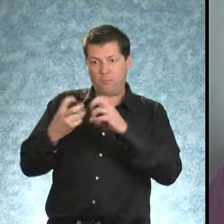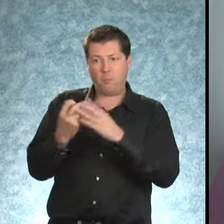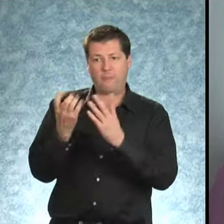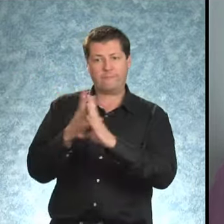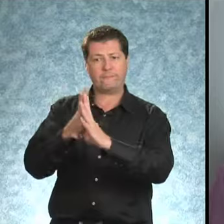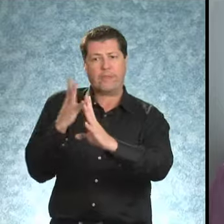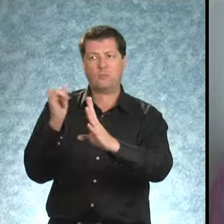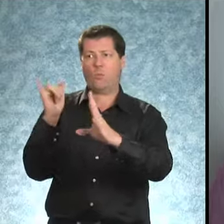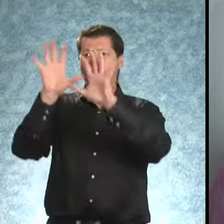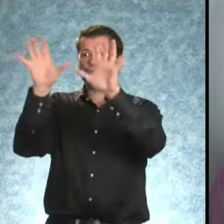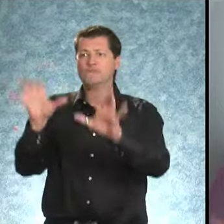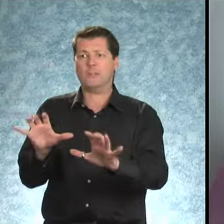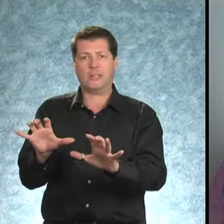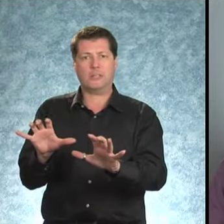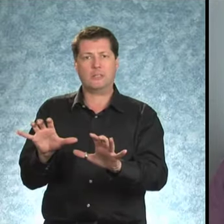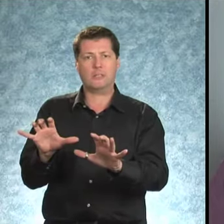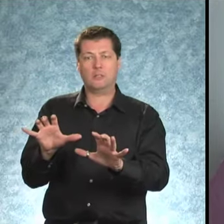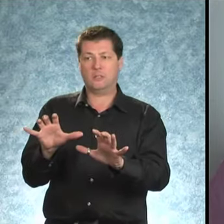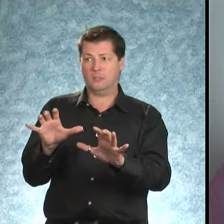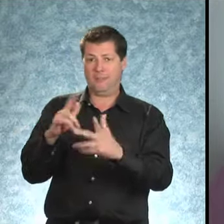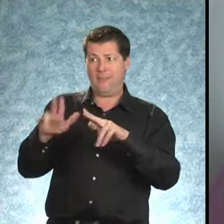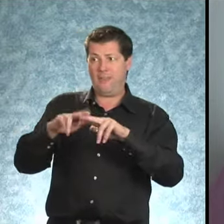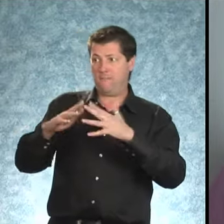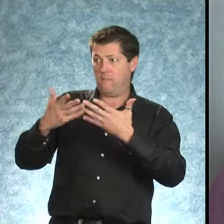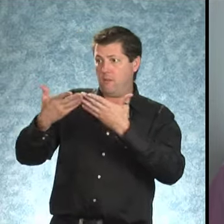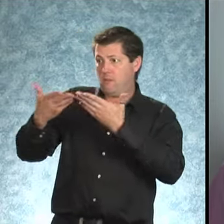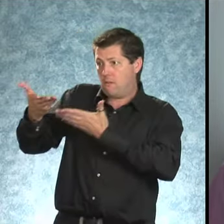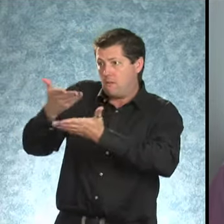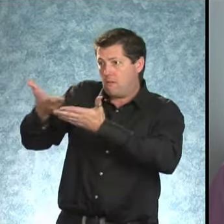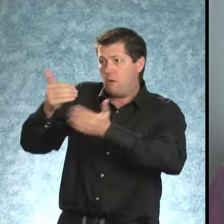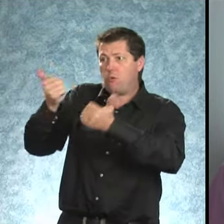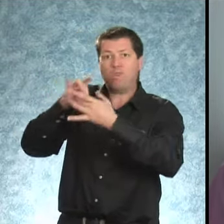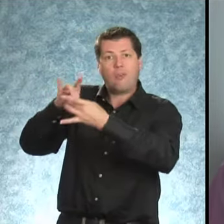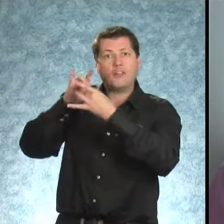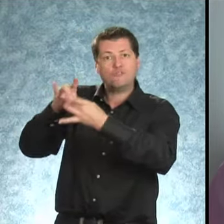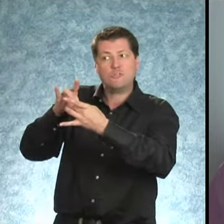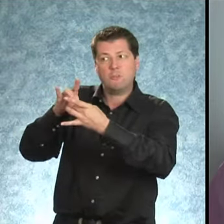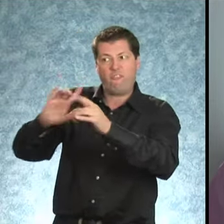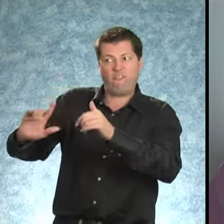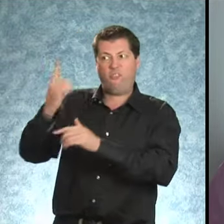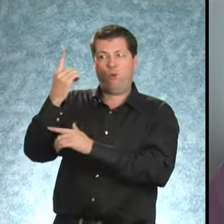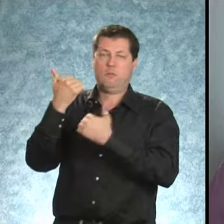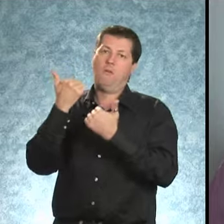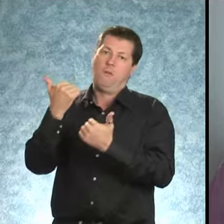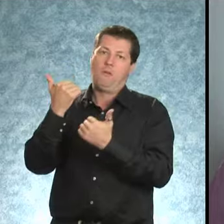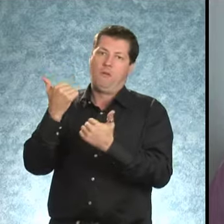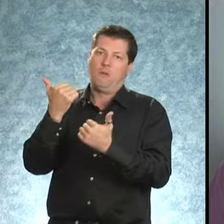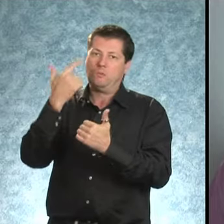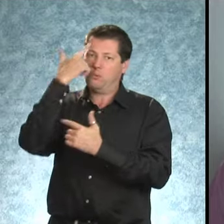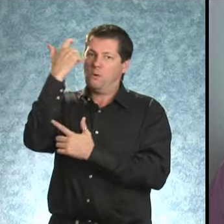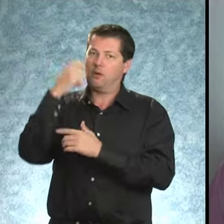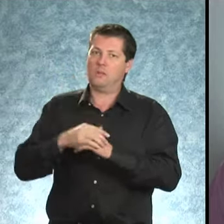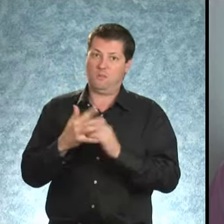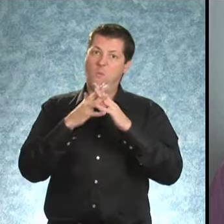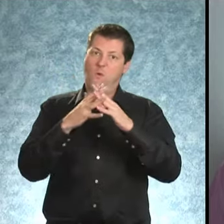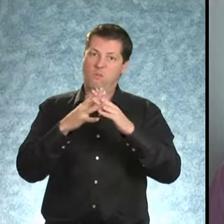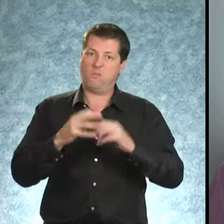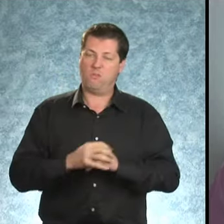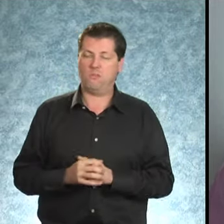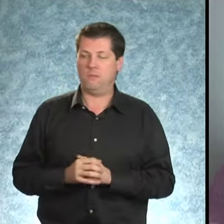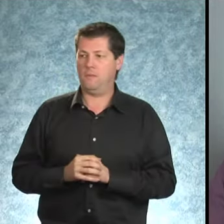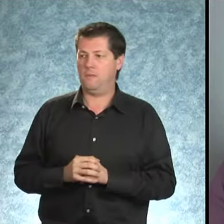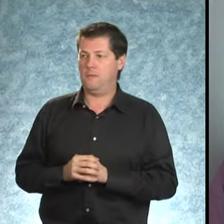neighbour about replacing a fence or cutting down a tree. And I think a good working relationship with a neighbour is